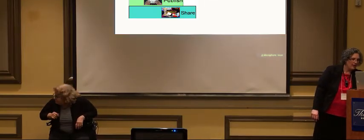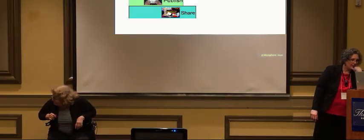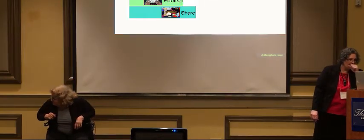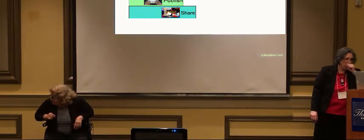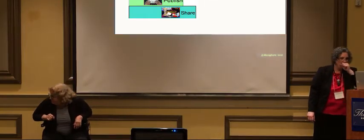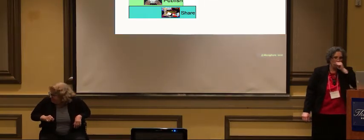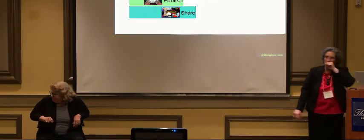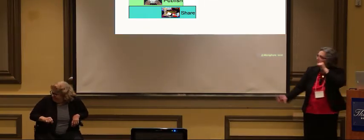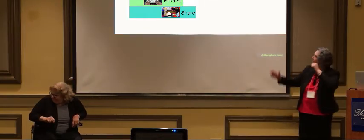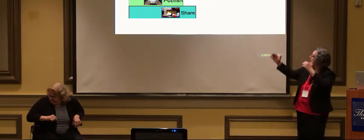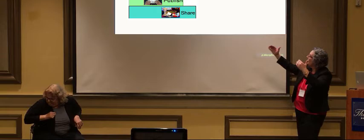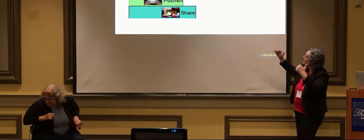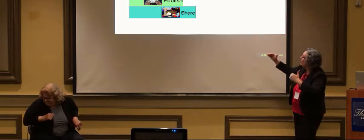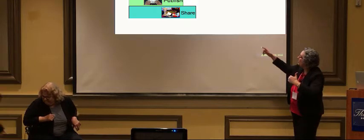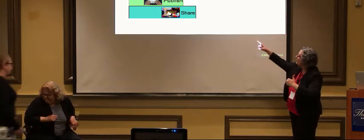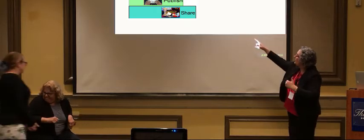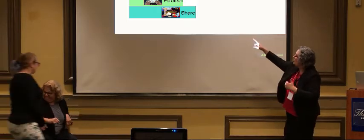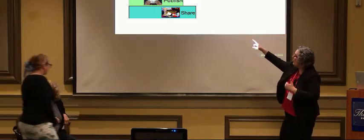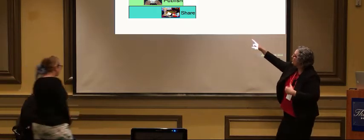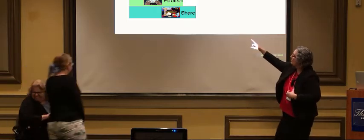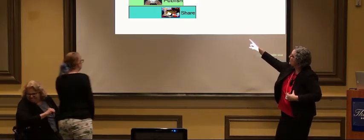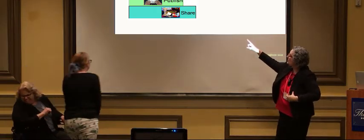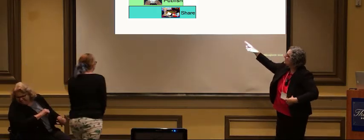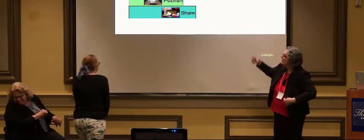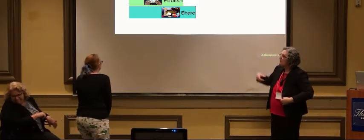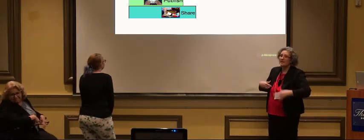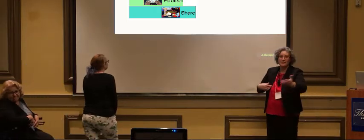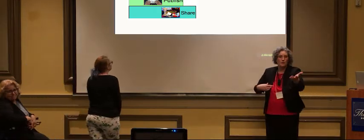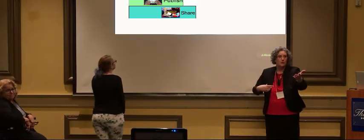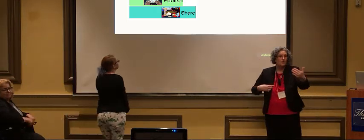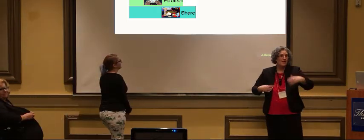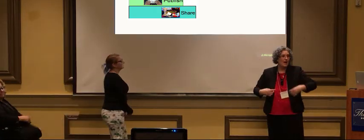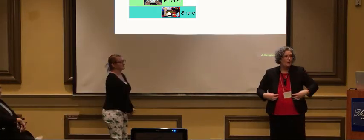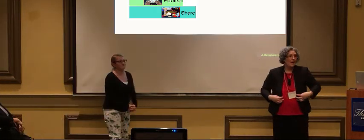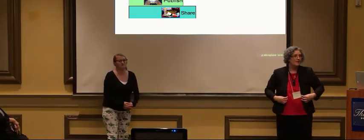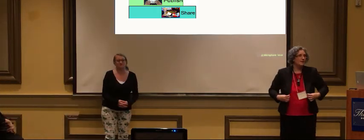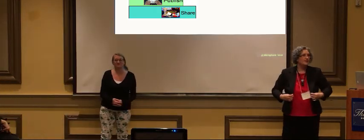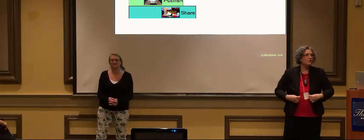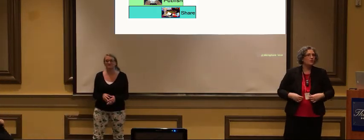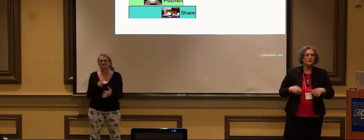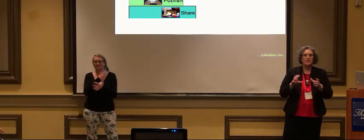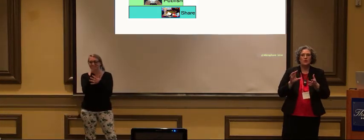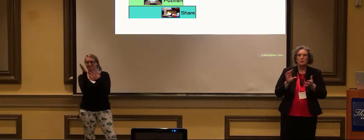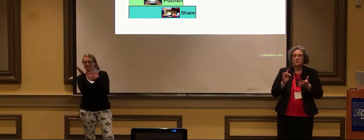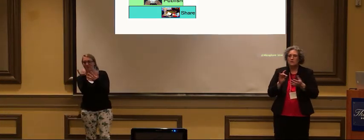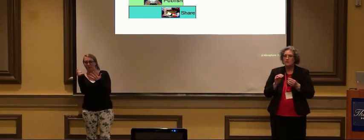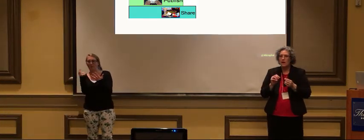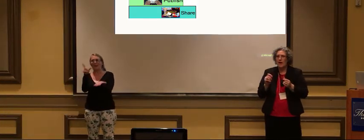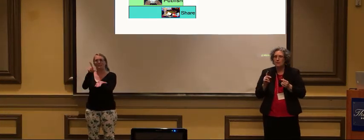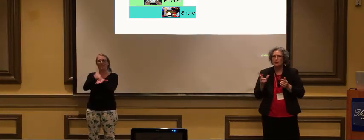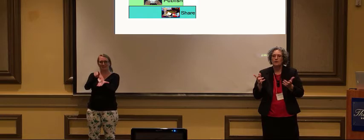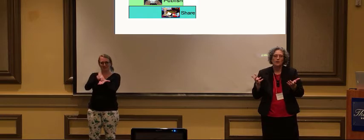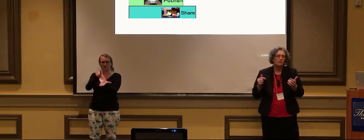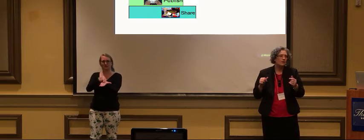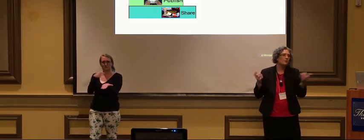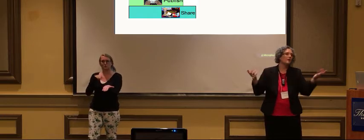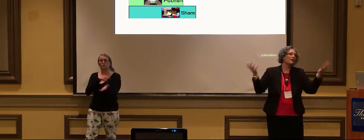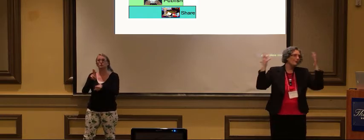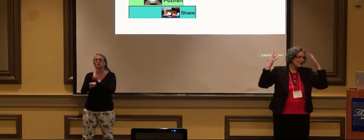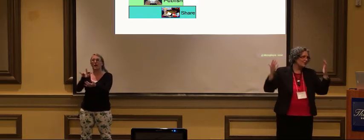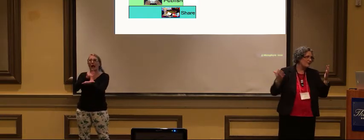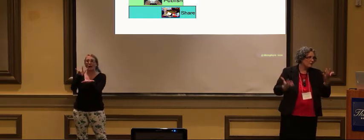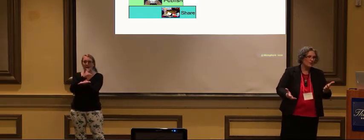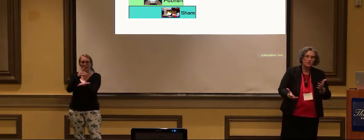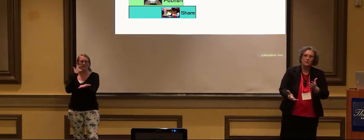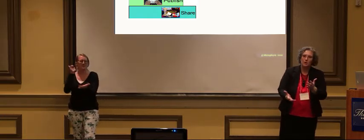time. Our next part of it would be publishing. Like I said, we use the iPads, and so we use the Notes app, because we